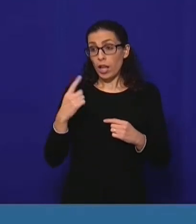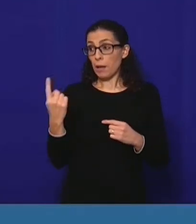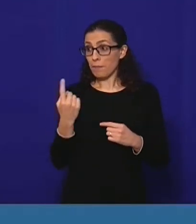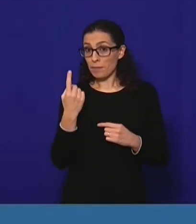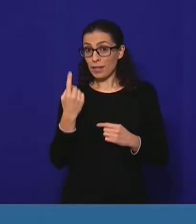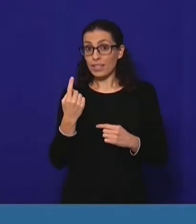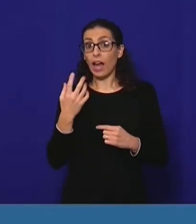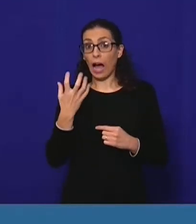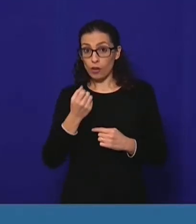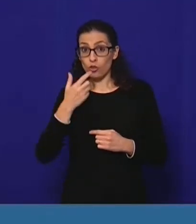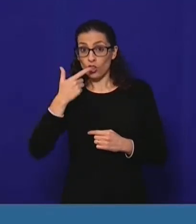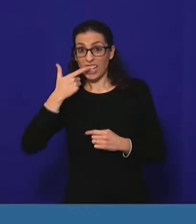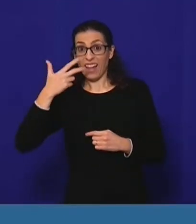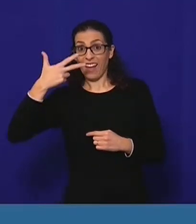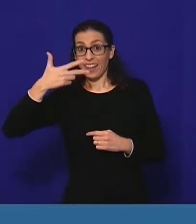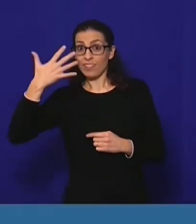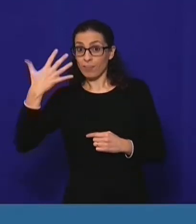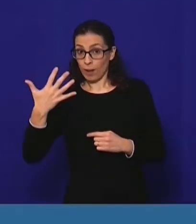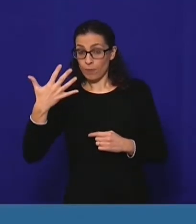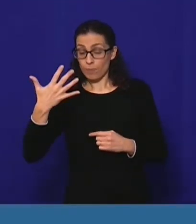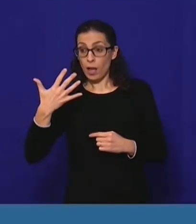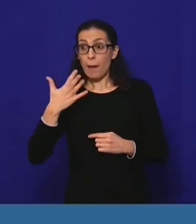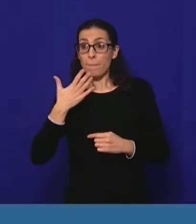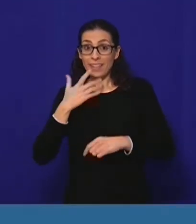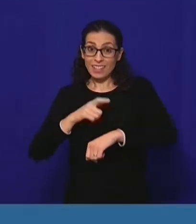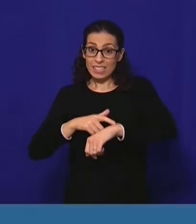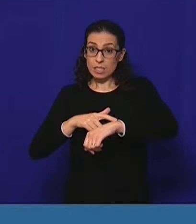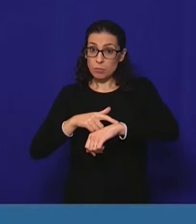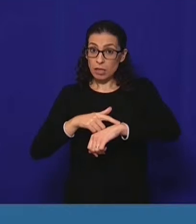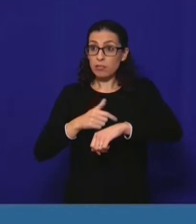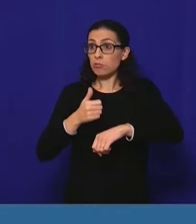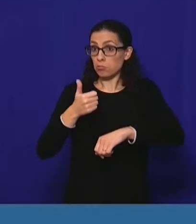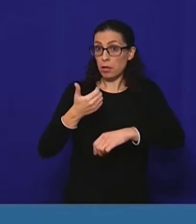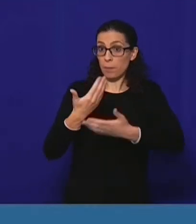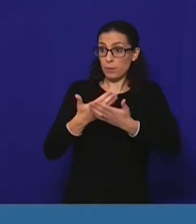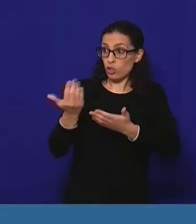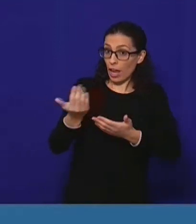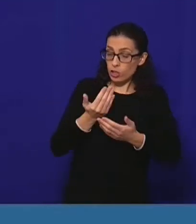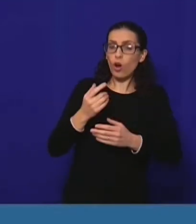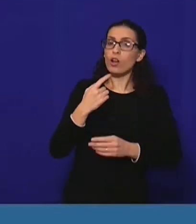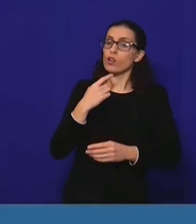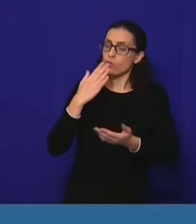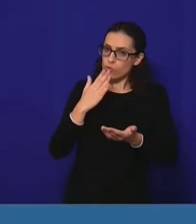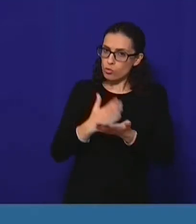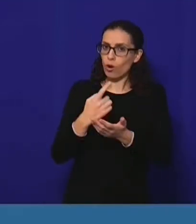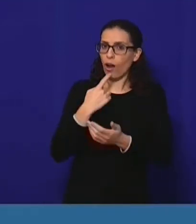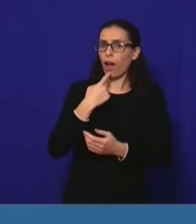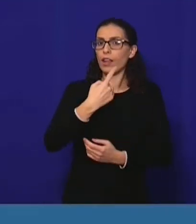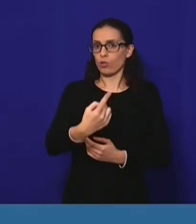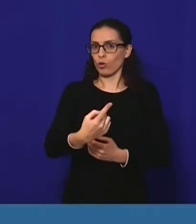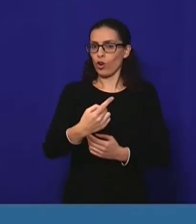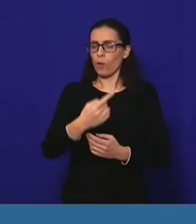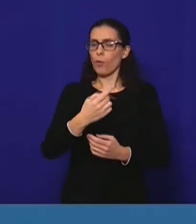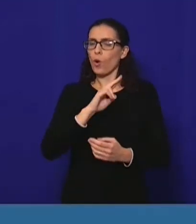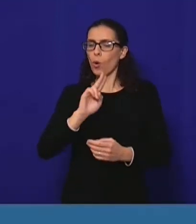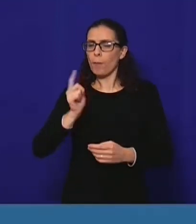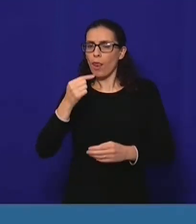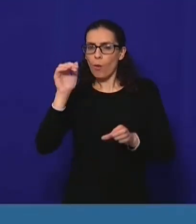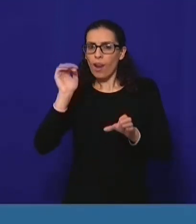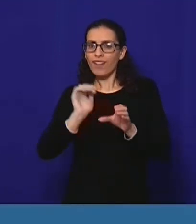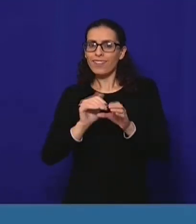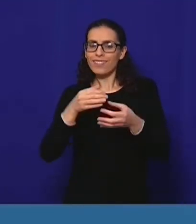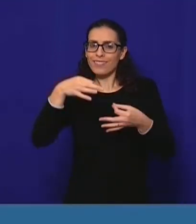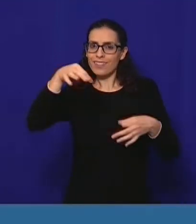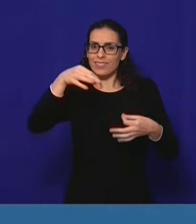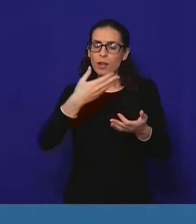years kif jasal żmien aħna ninformawkom u nkunformawkom ukoll kif tibdew nibatulkom litri biex